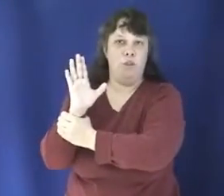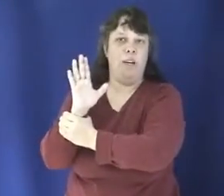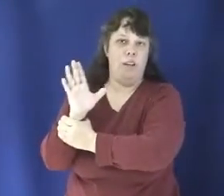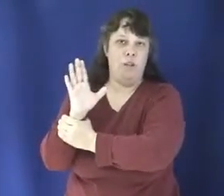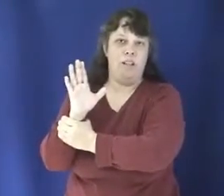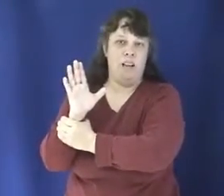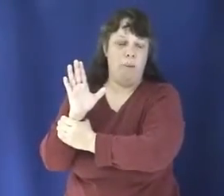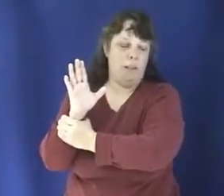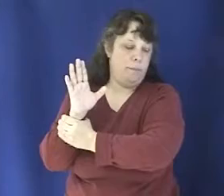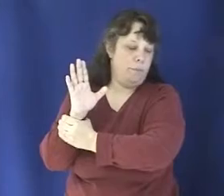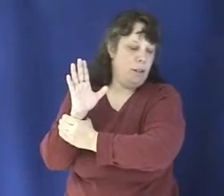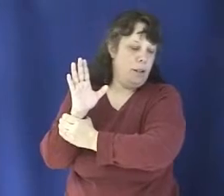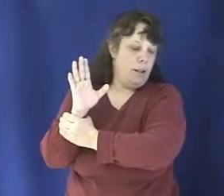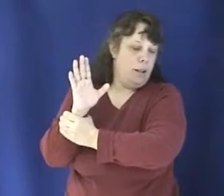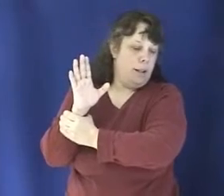doing and you can stop it.